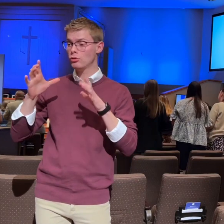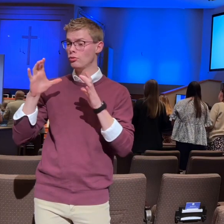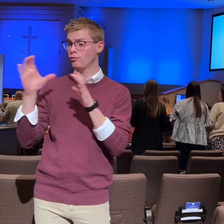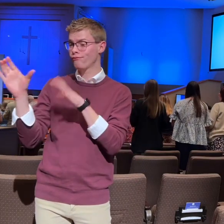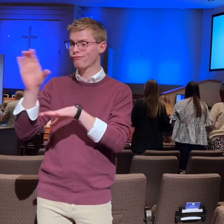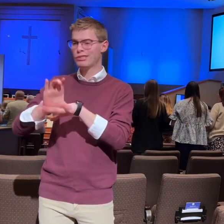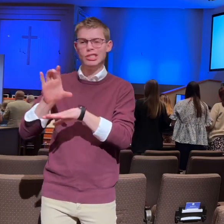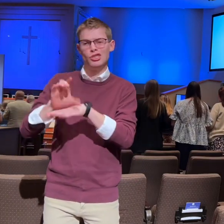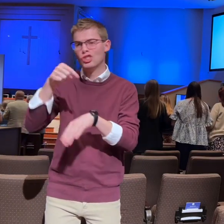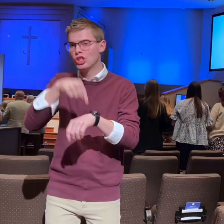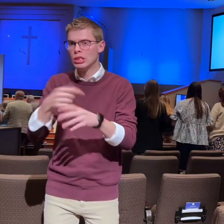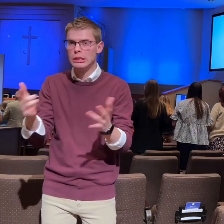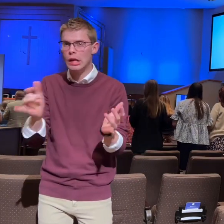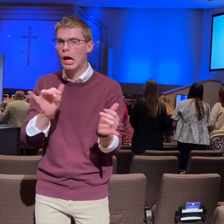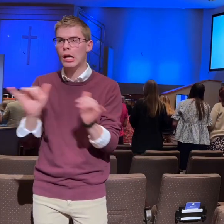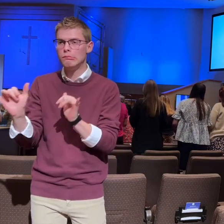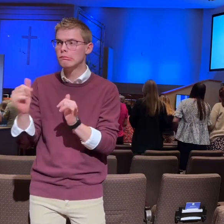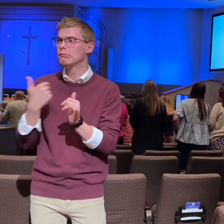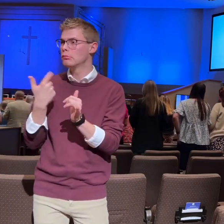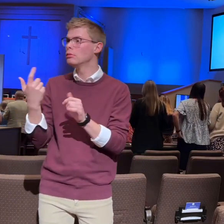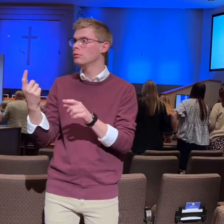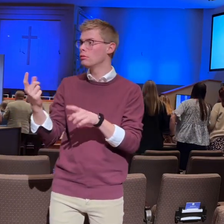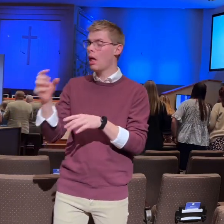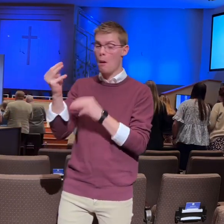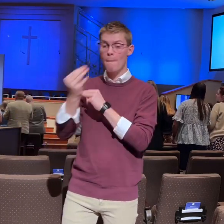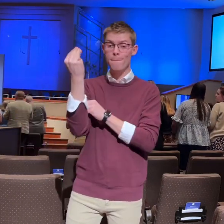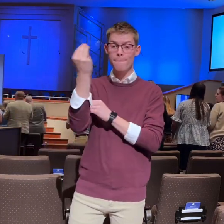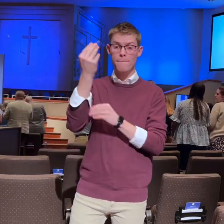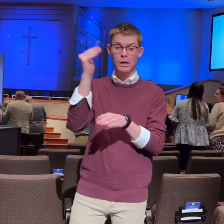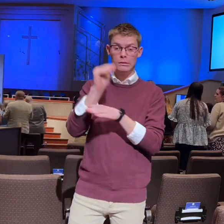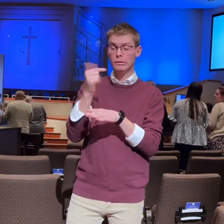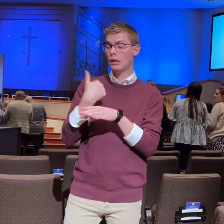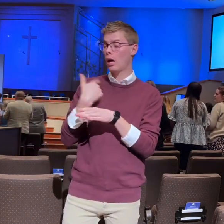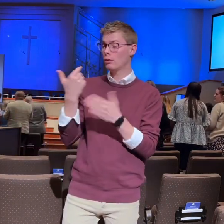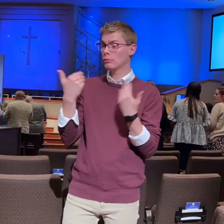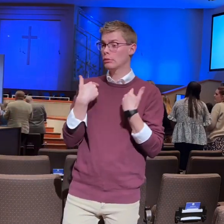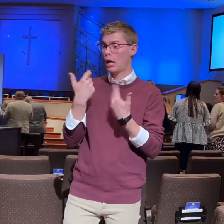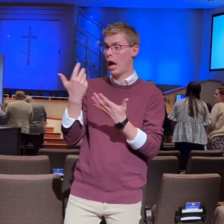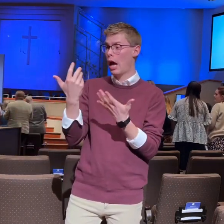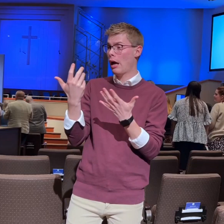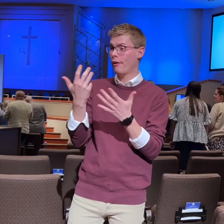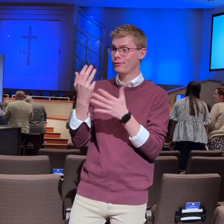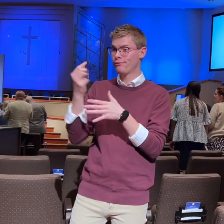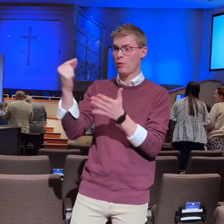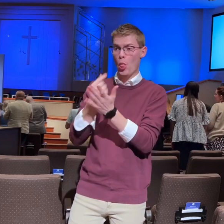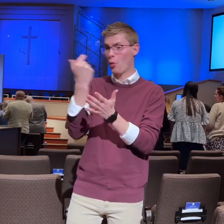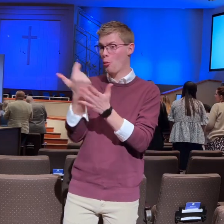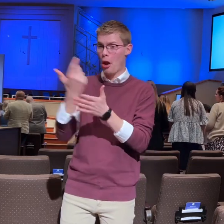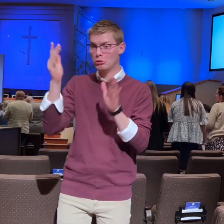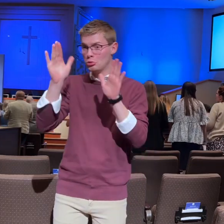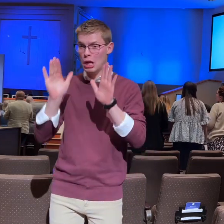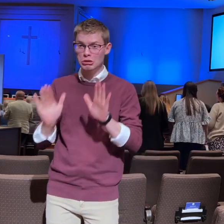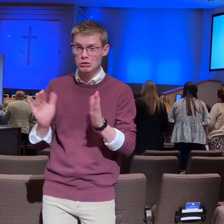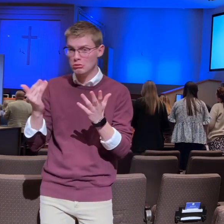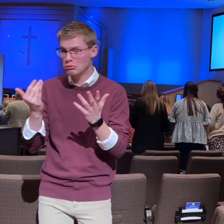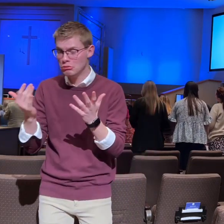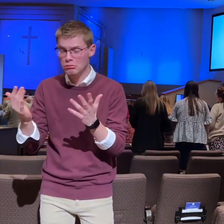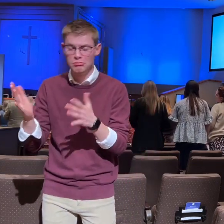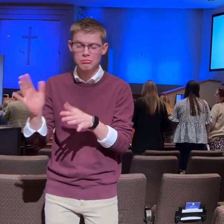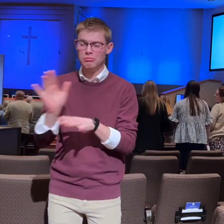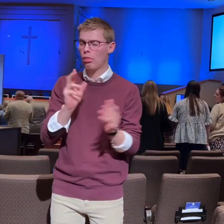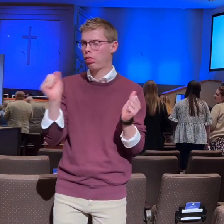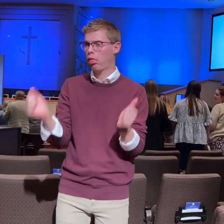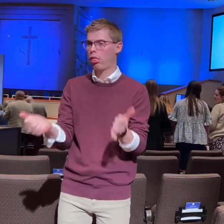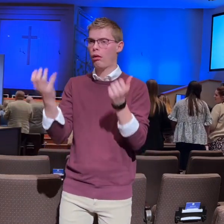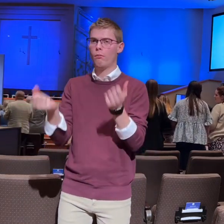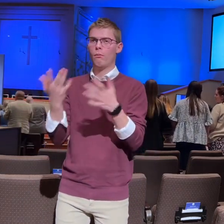a big night. And Monday night, I'll be preaching the college graduation. Tuesday, we'll have college board meetings. And there's a lot going on the next seven days. But